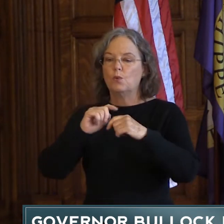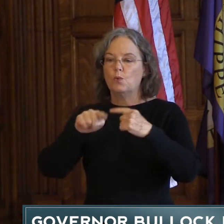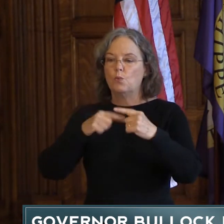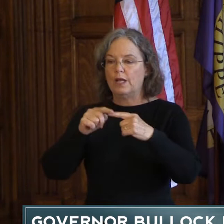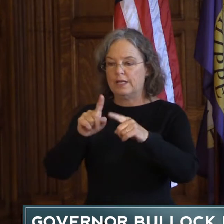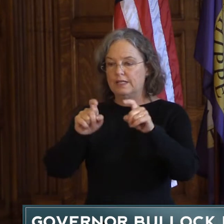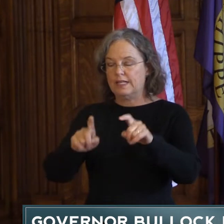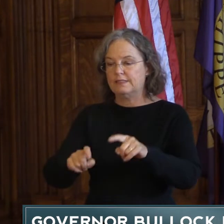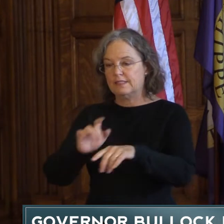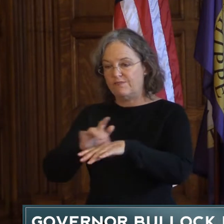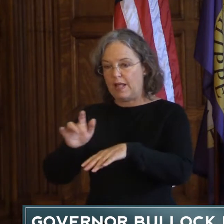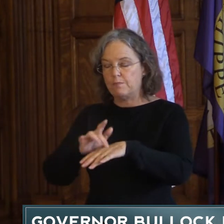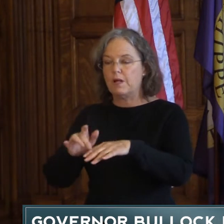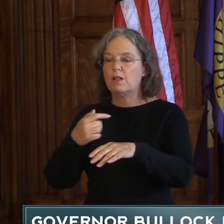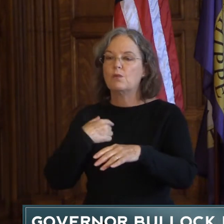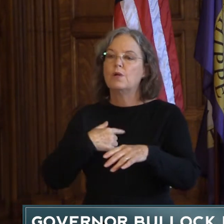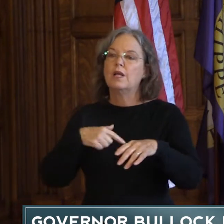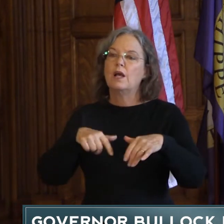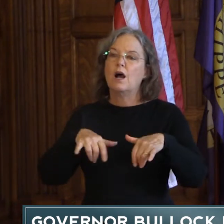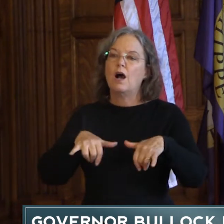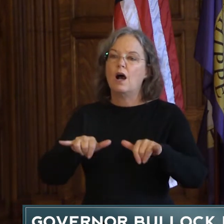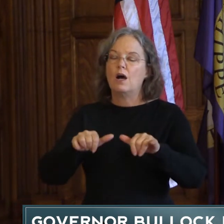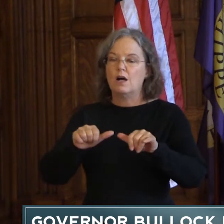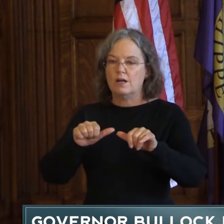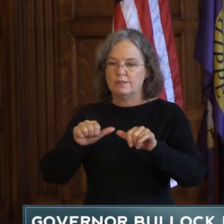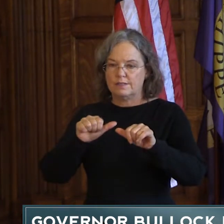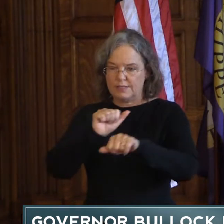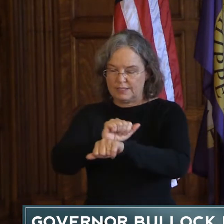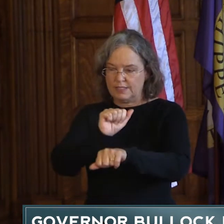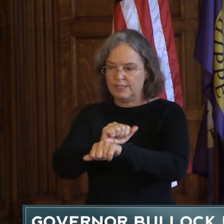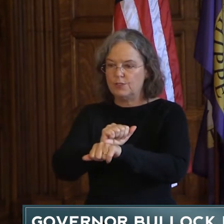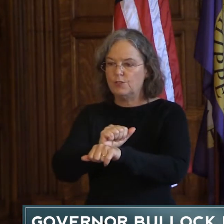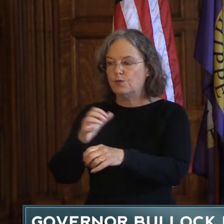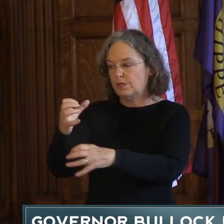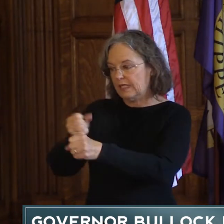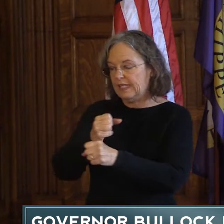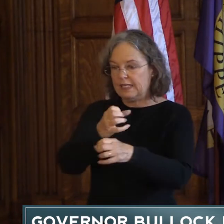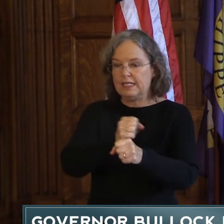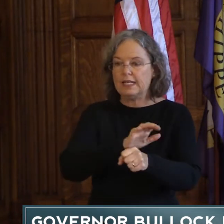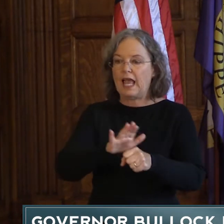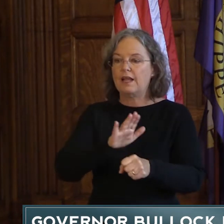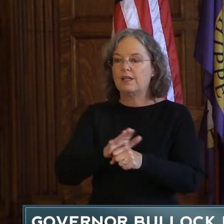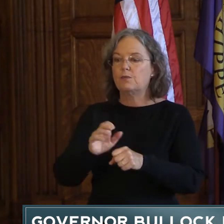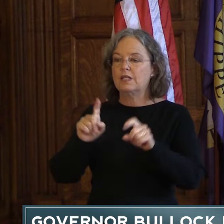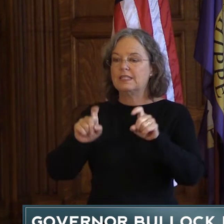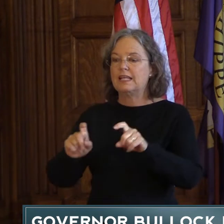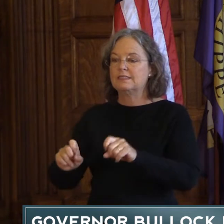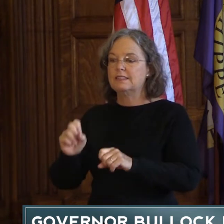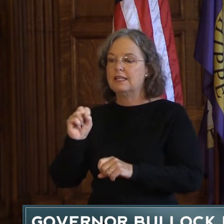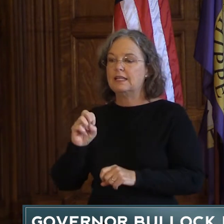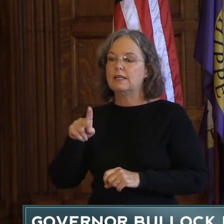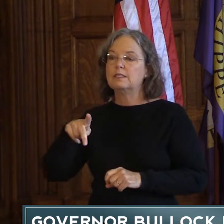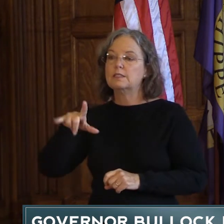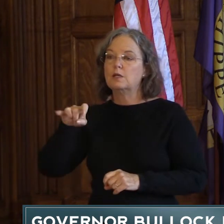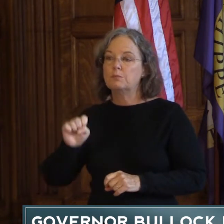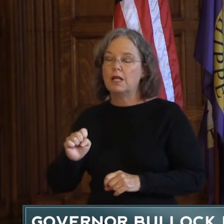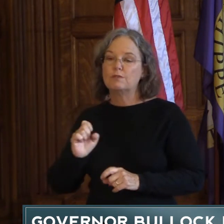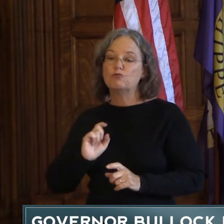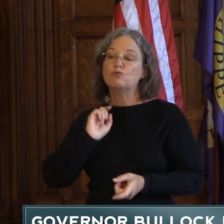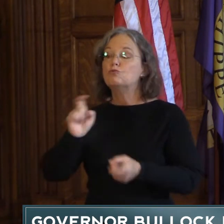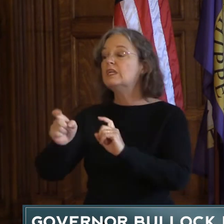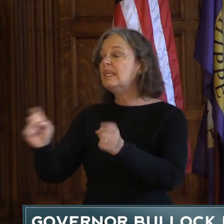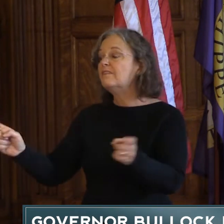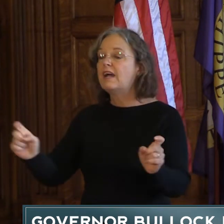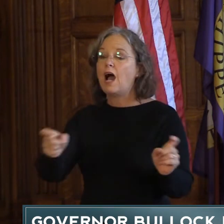weeks, we also continue to work on obtaining the adequate testing supplies to assemble kits to provide to the